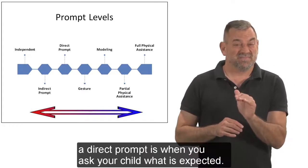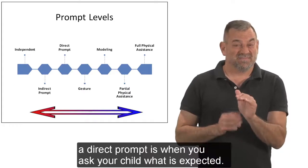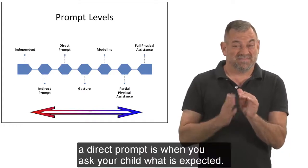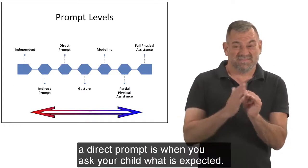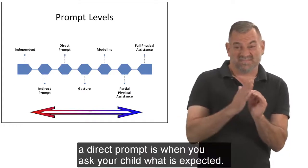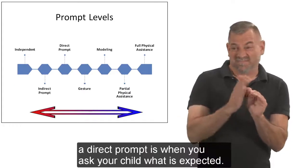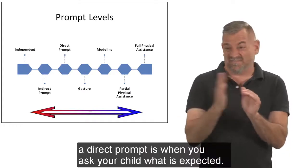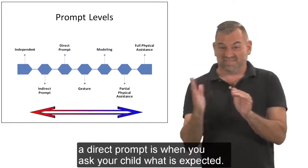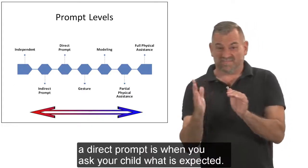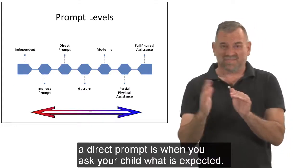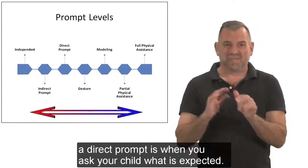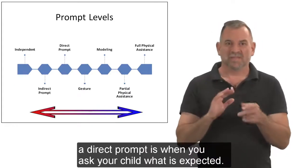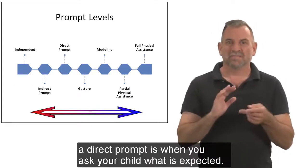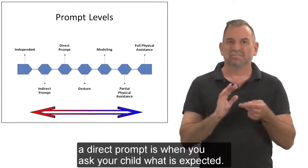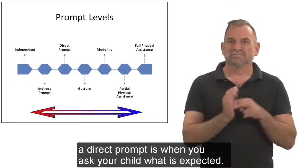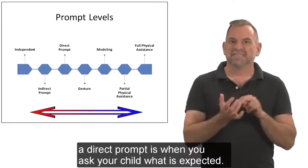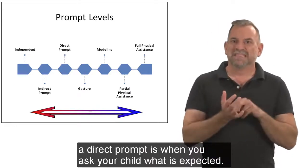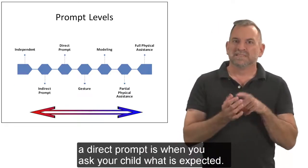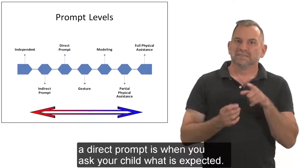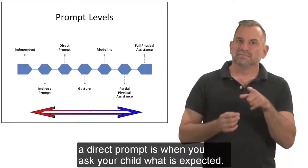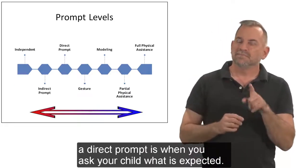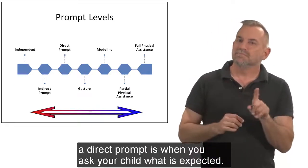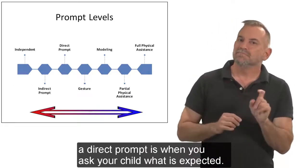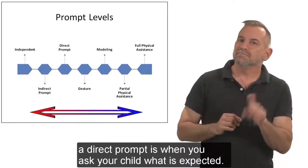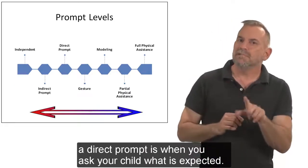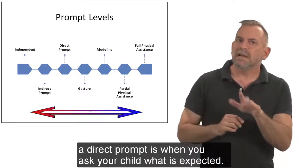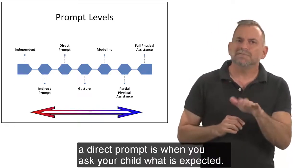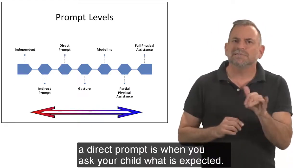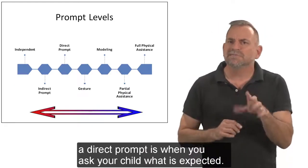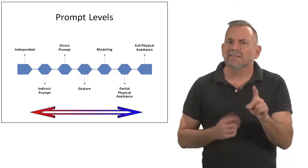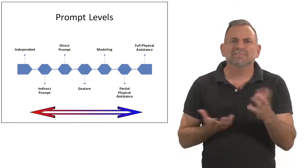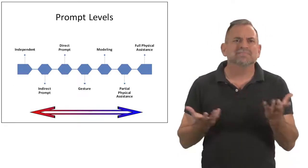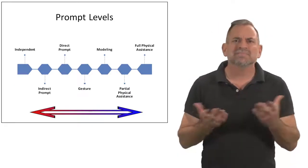Indirect prompt is when you ask your child what is expected,